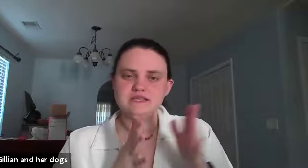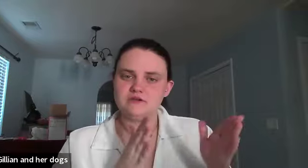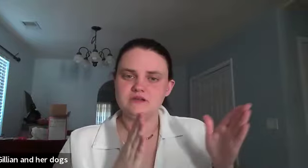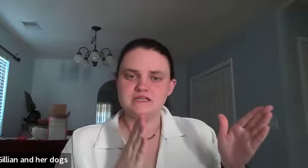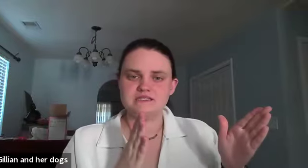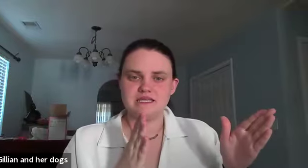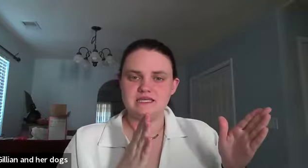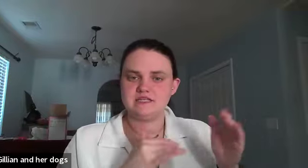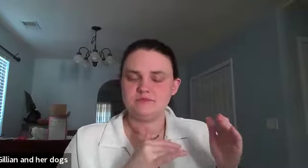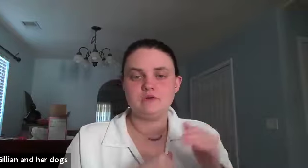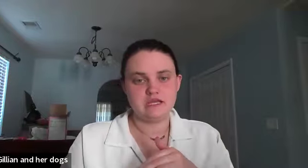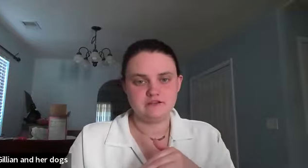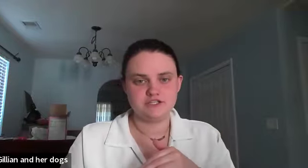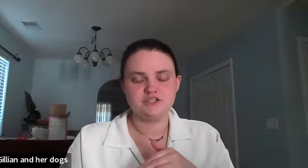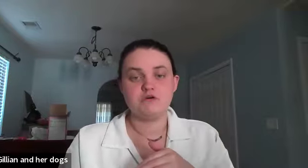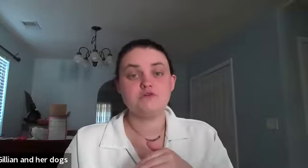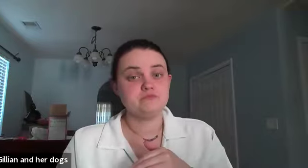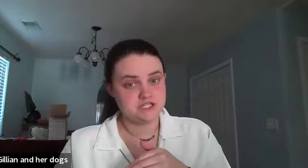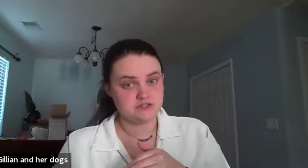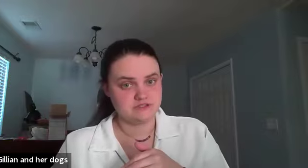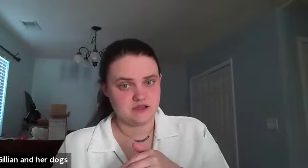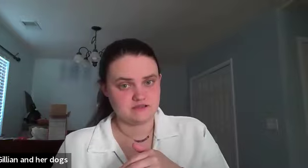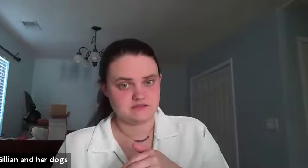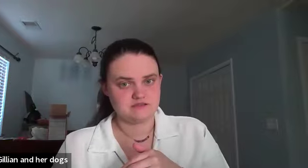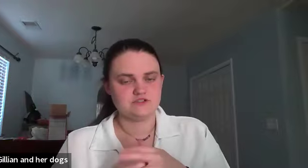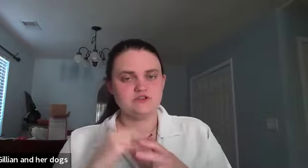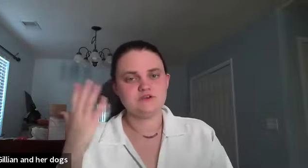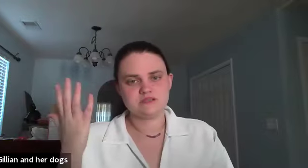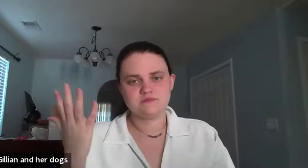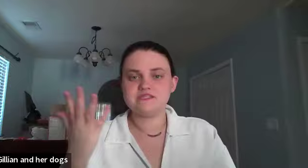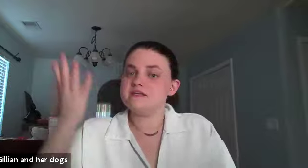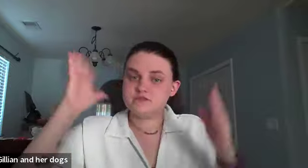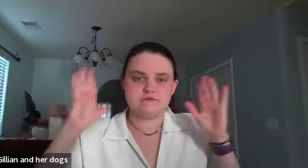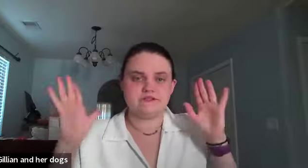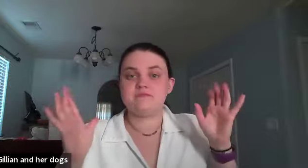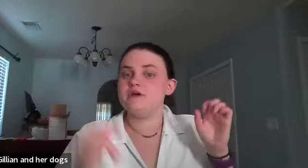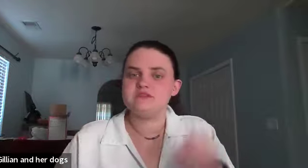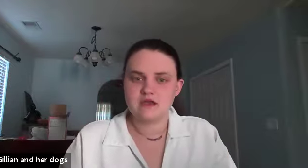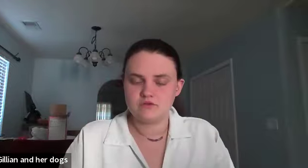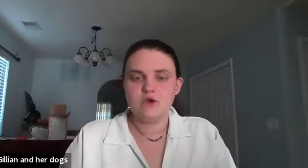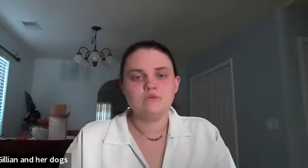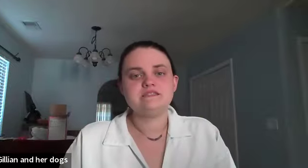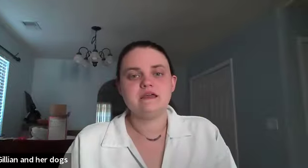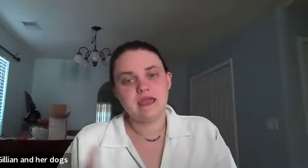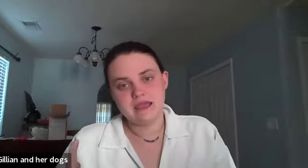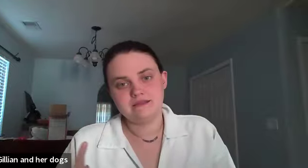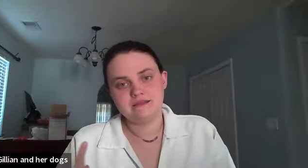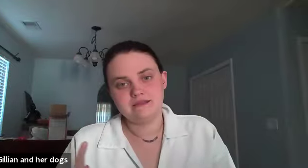like there is in typical English, there are regional signs. So, sometimes, like for example, in the South, we say ain't